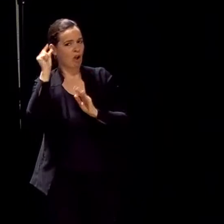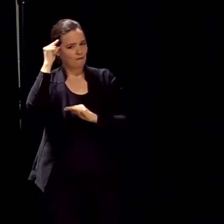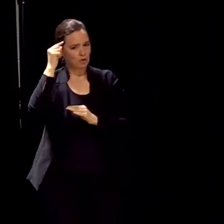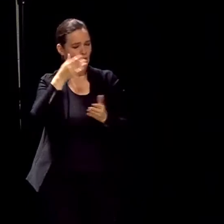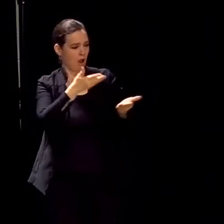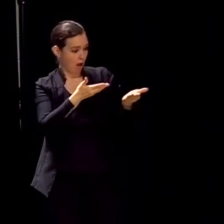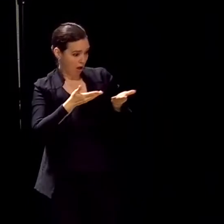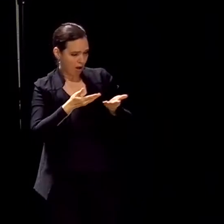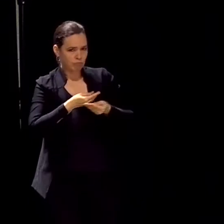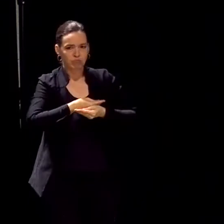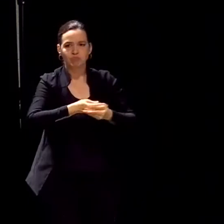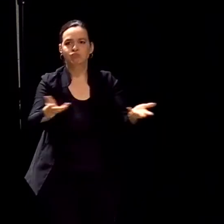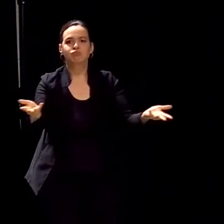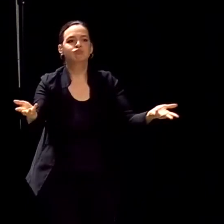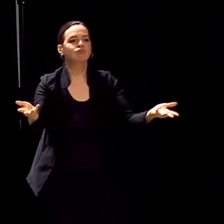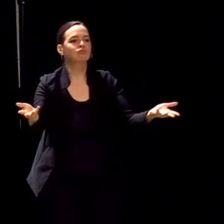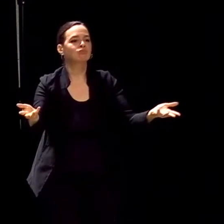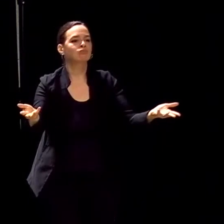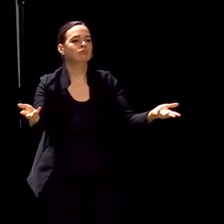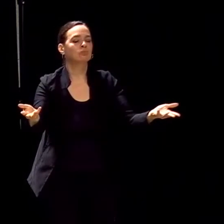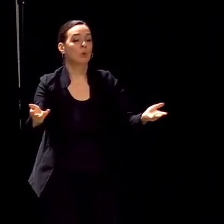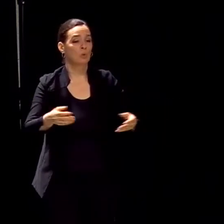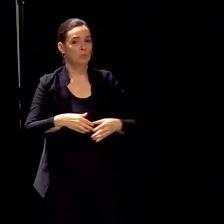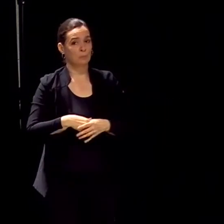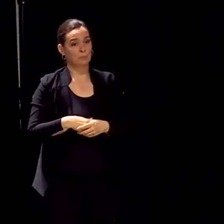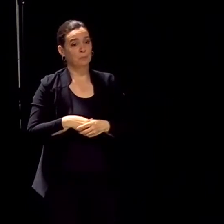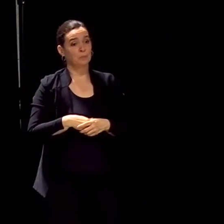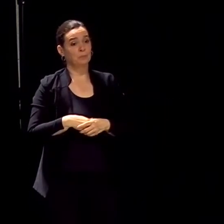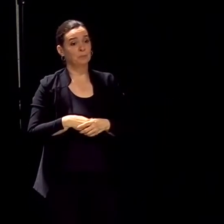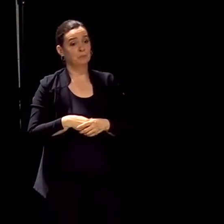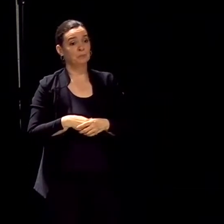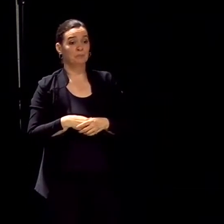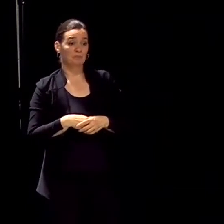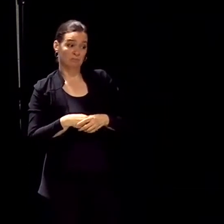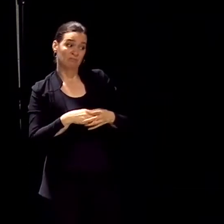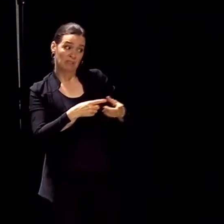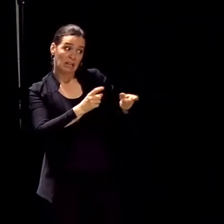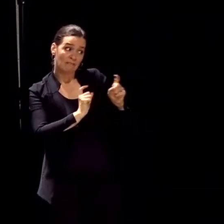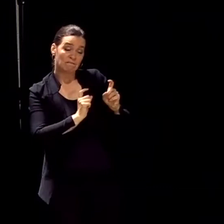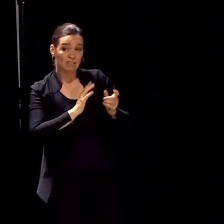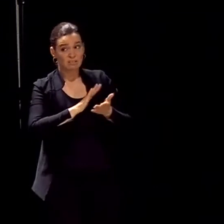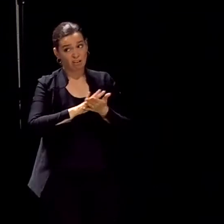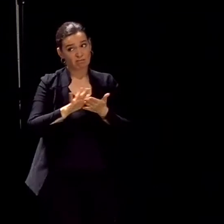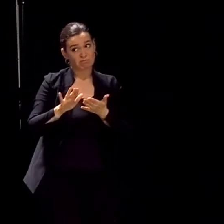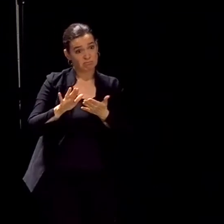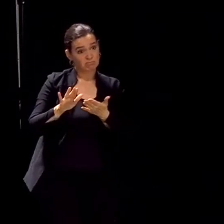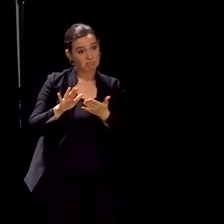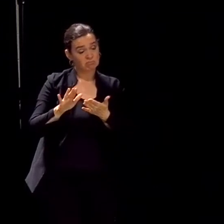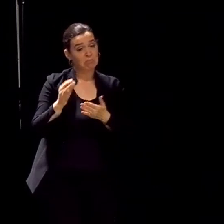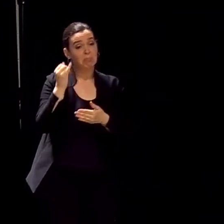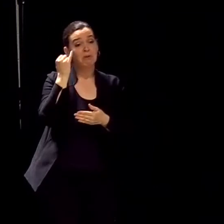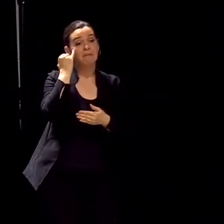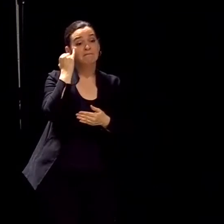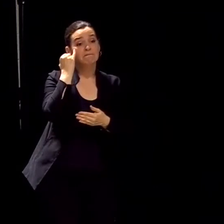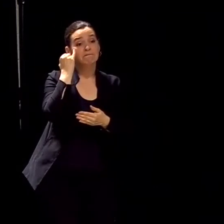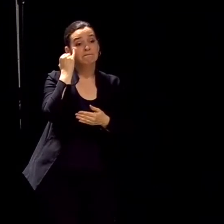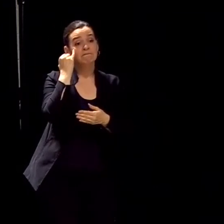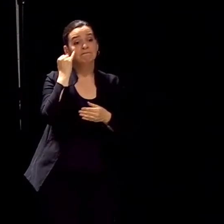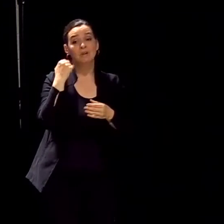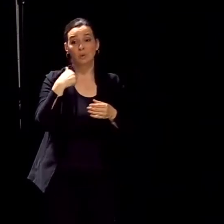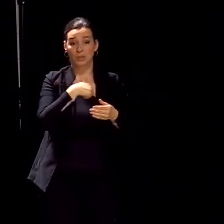not, we then have to backstop that testing program. But we'll use those first. That will get us through the first week probably with what we